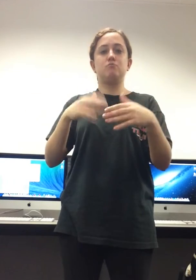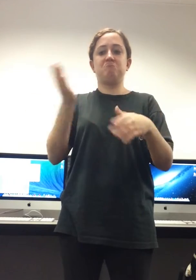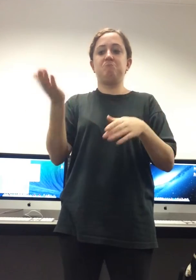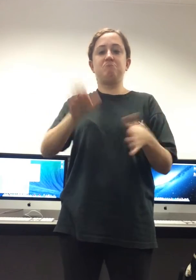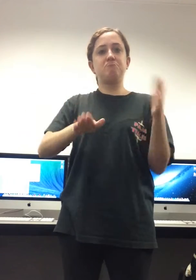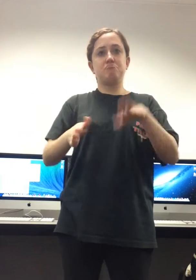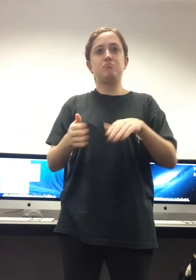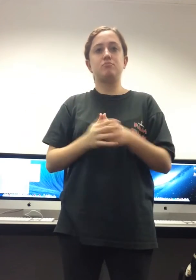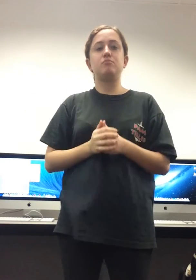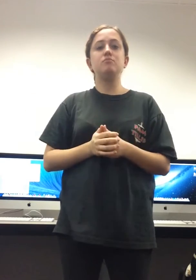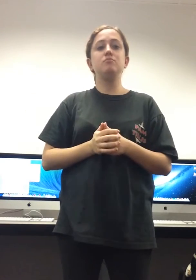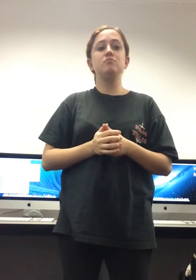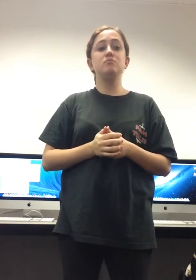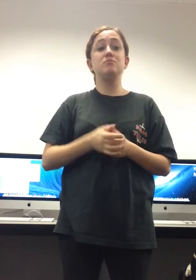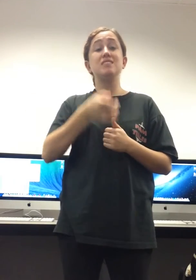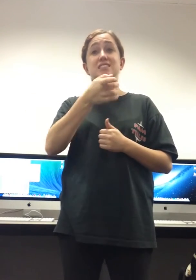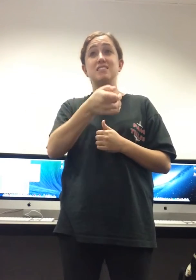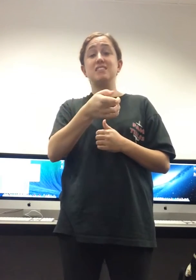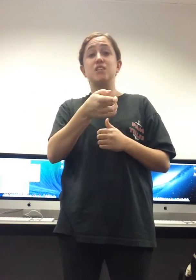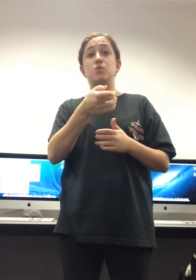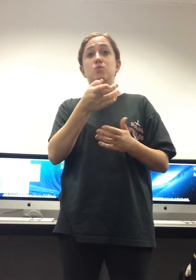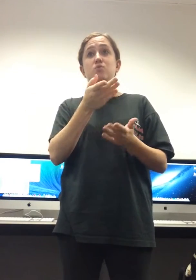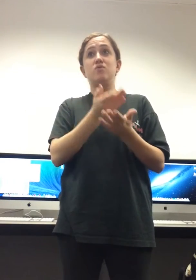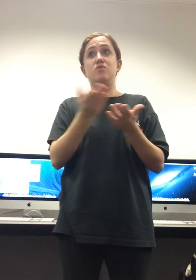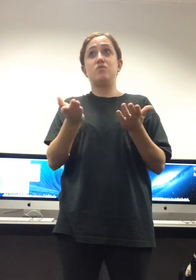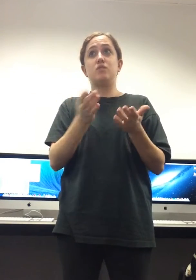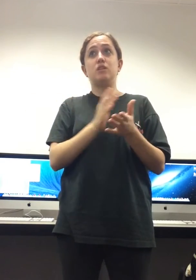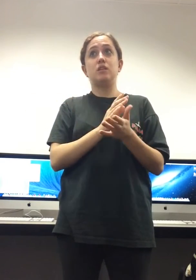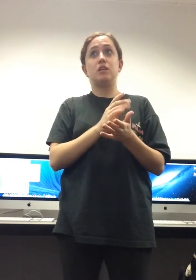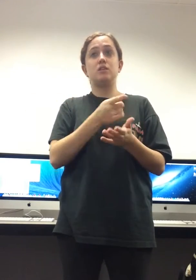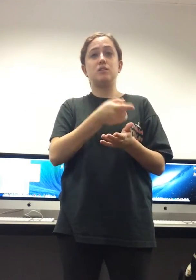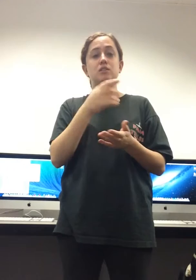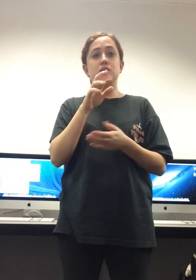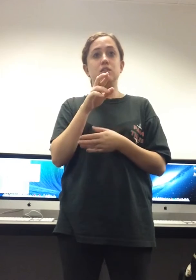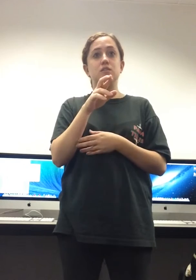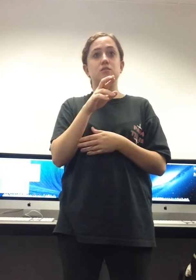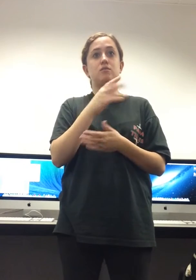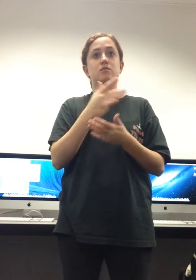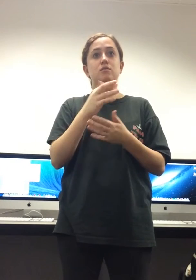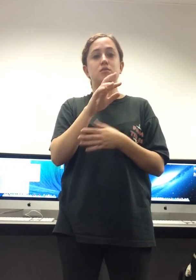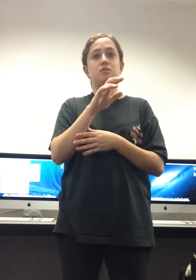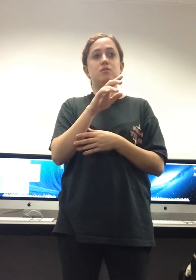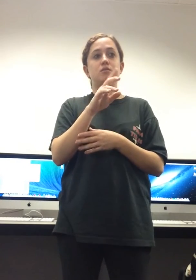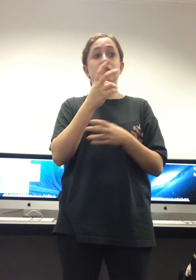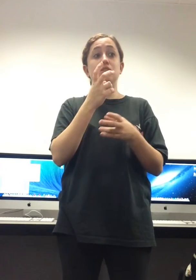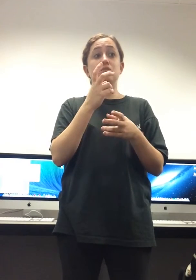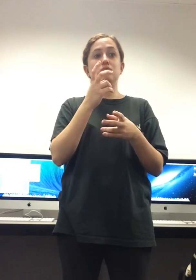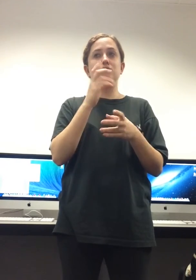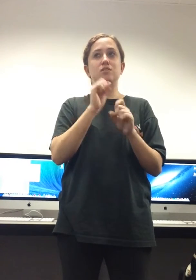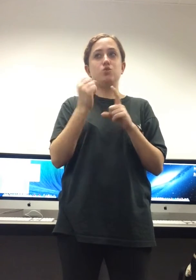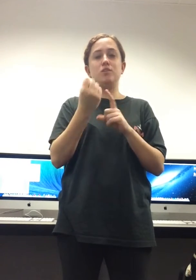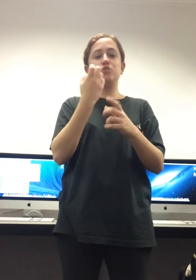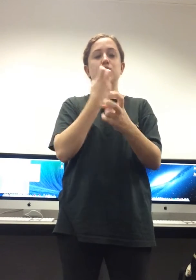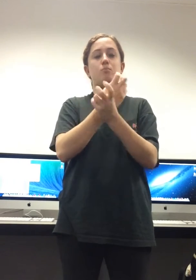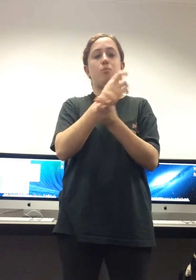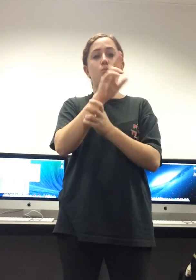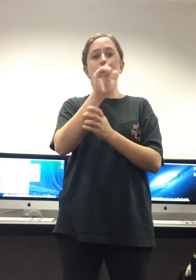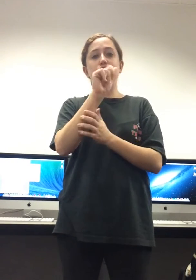that went into the sausage in comparison with which a poisoned rat was a tidbit. There was no place for the men to wash their